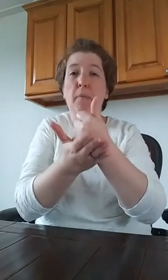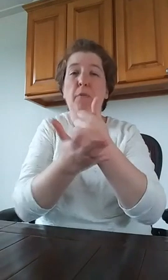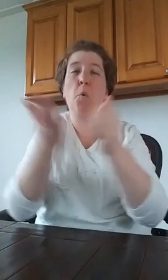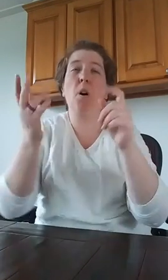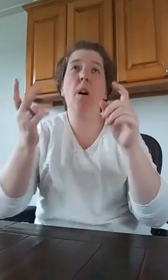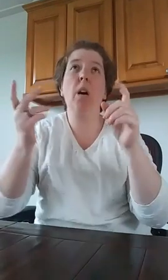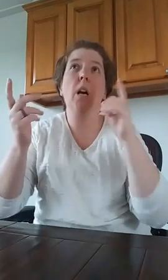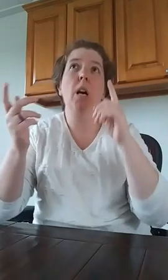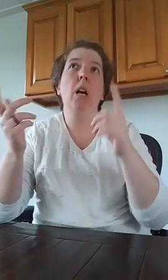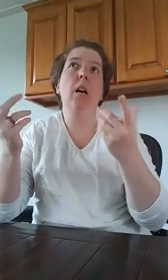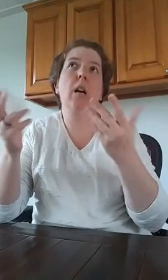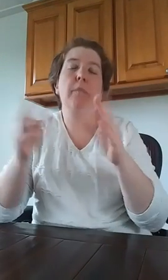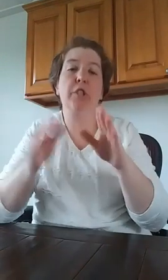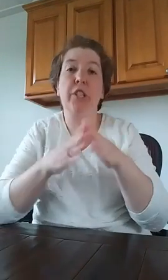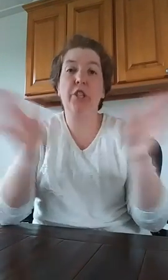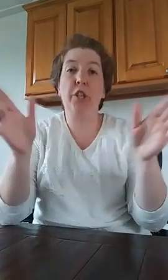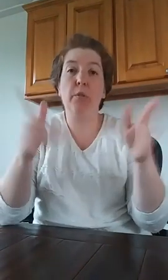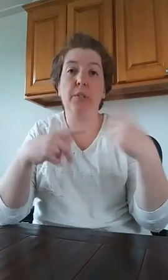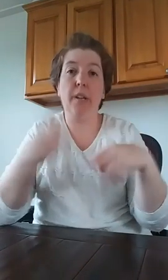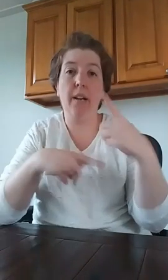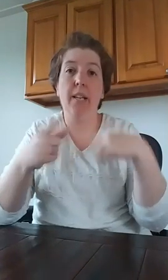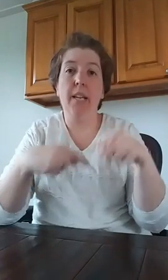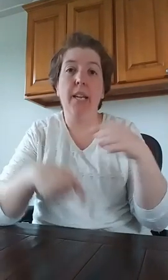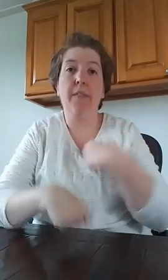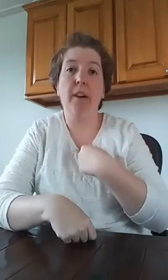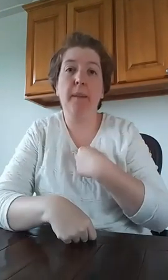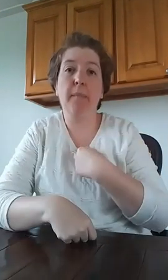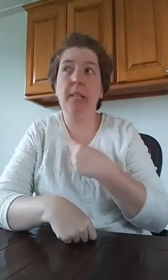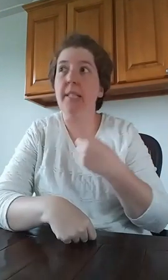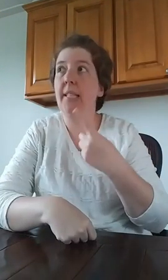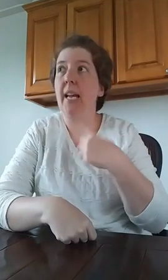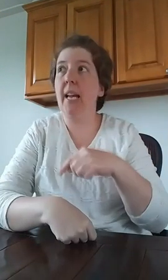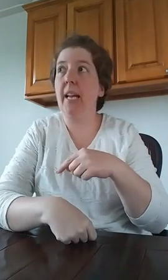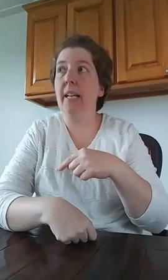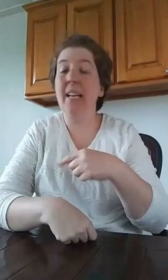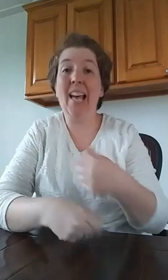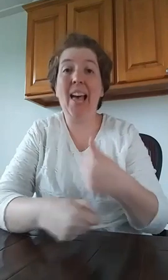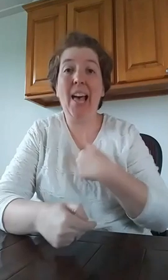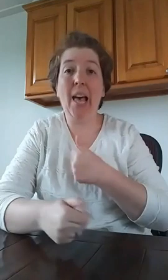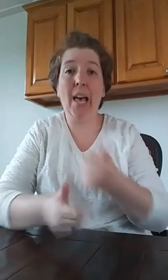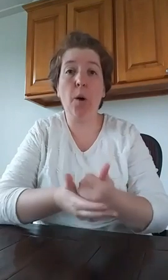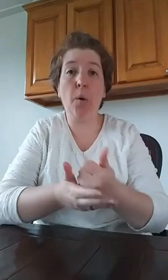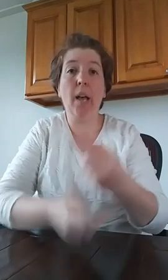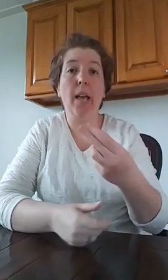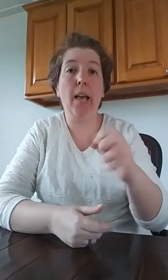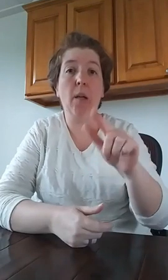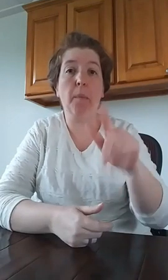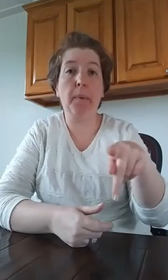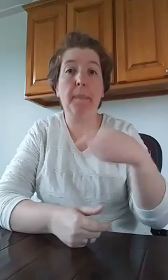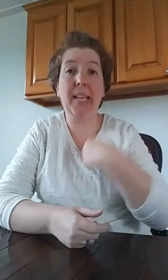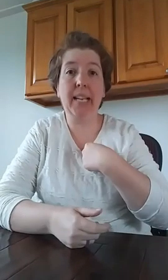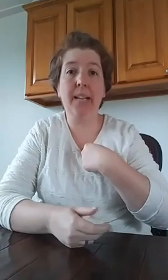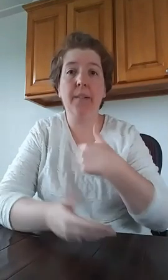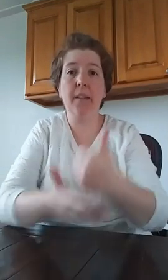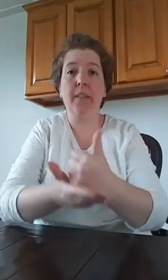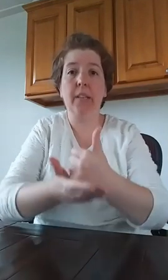for just the general sign if I'm gonna say help help me and